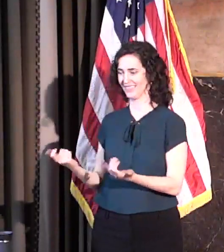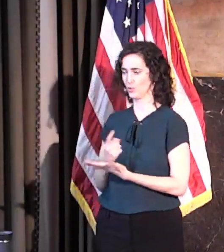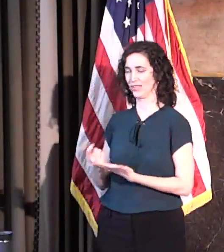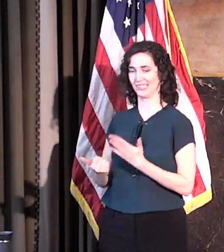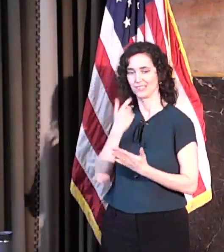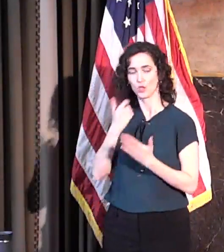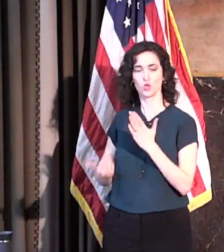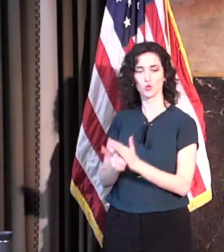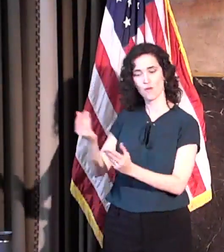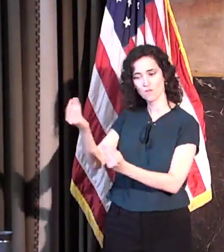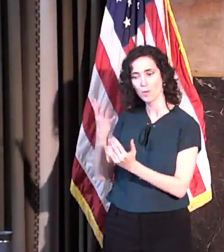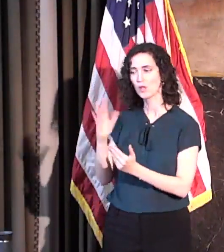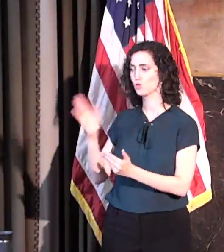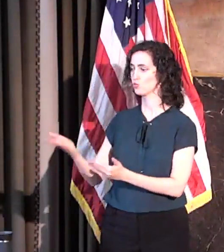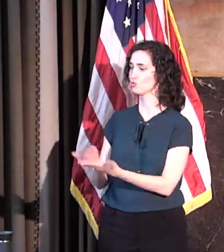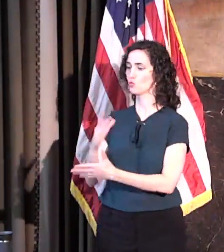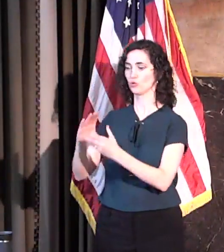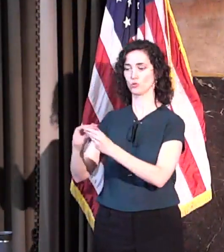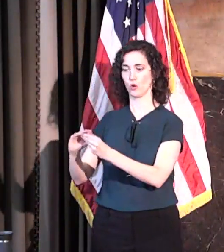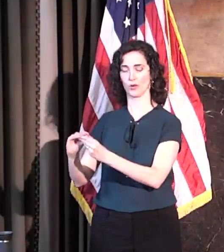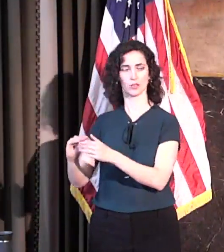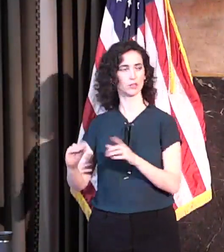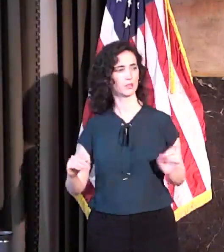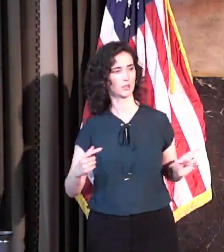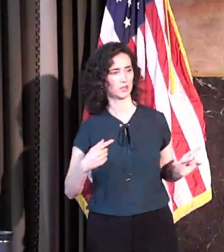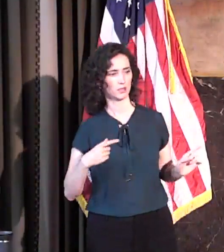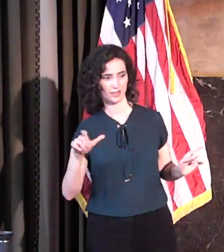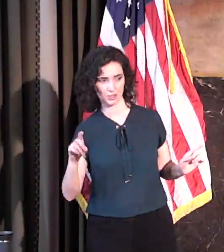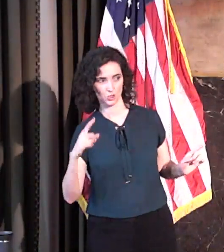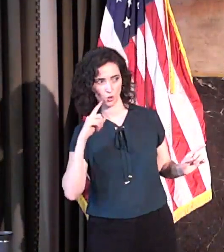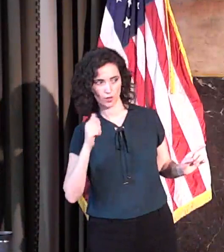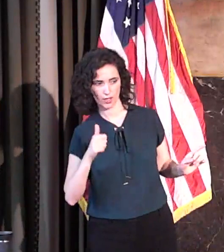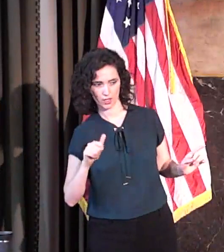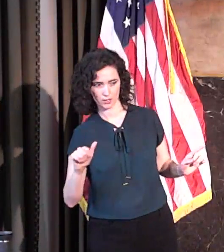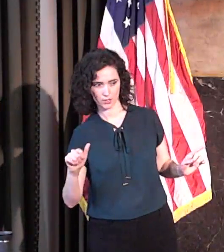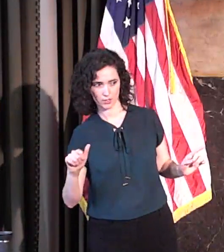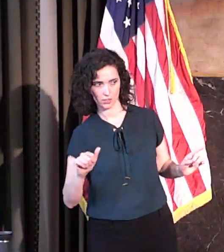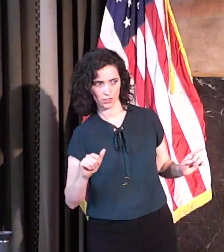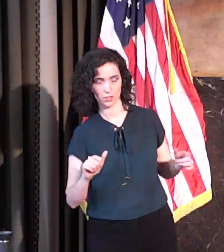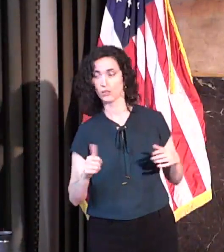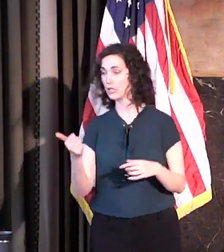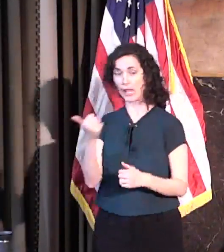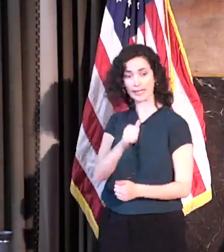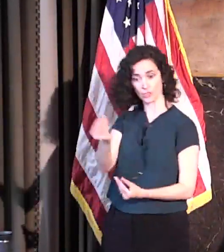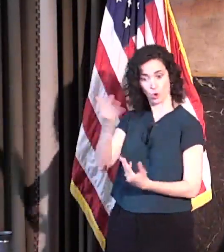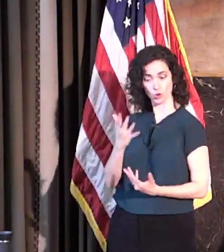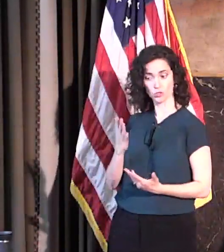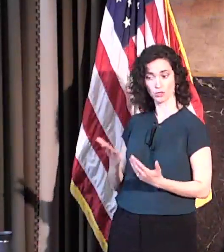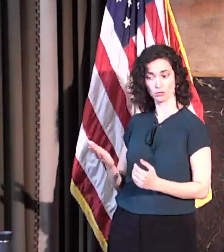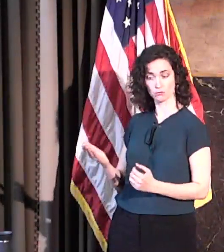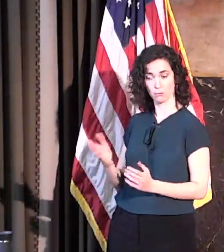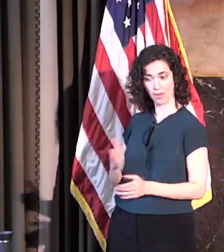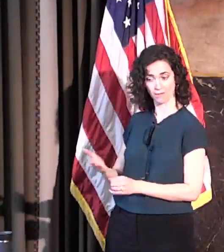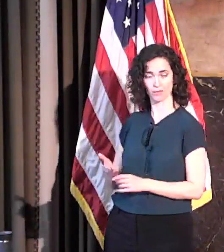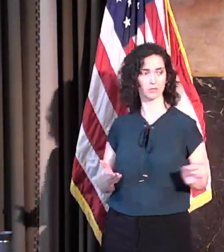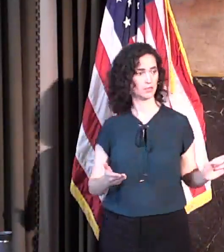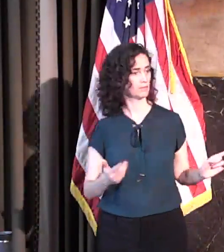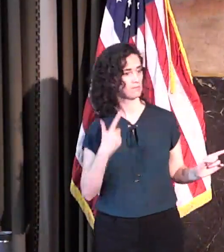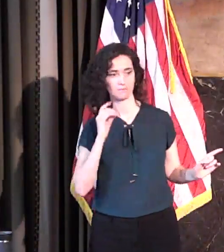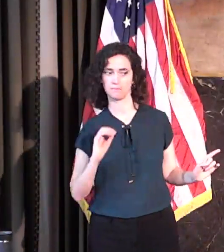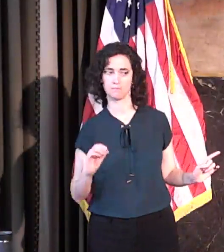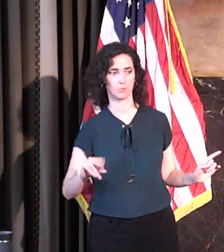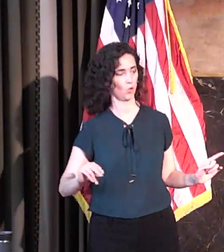or new allegations? Have I heard from anyone at LSU? Yeah, has anyone No. told you that they might be thinking about I firing have people? not. I